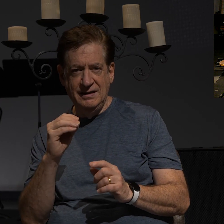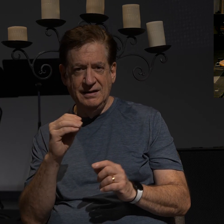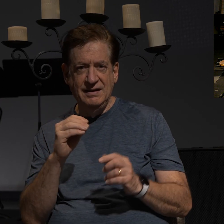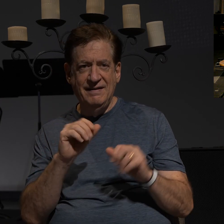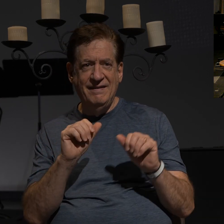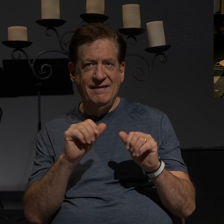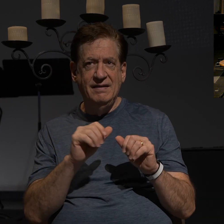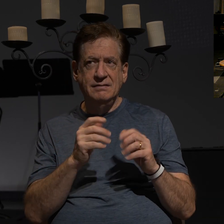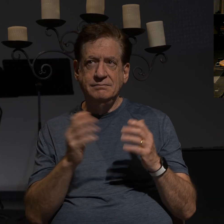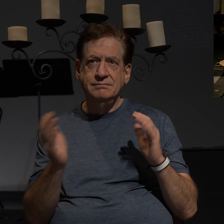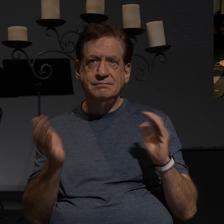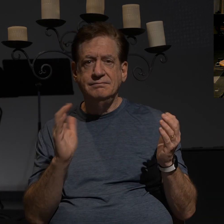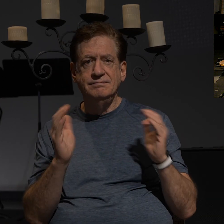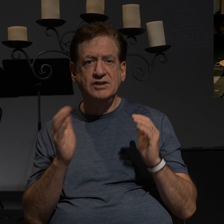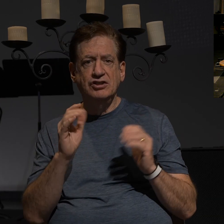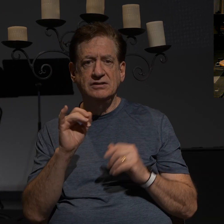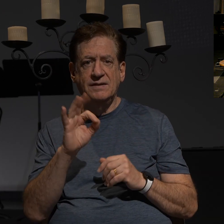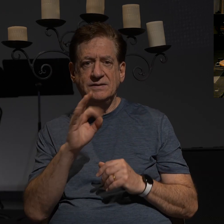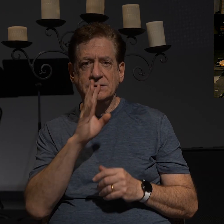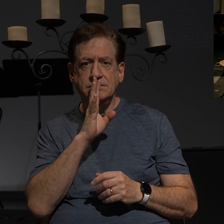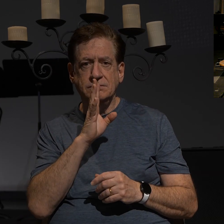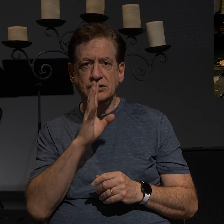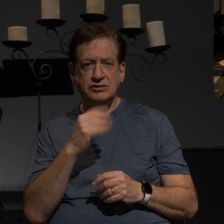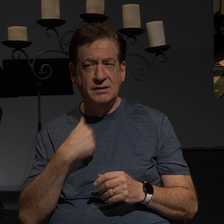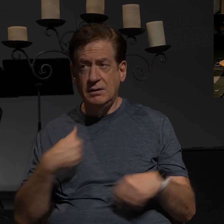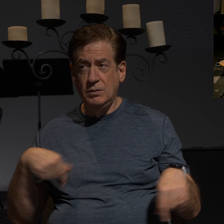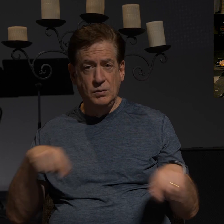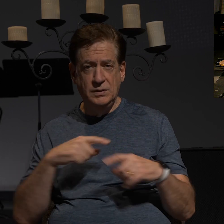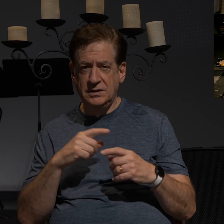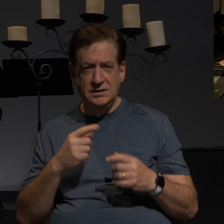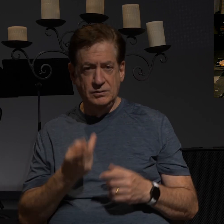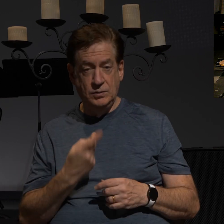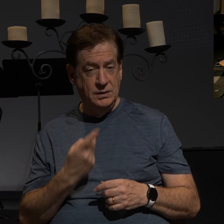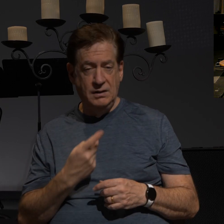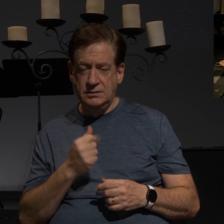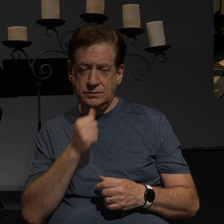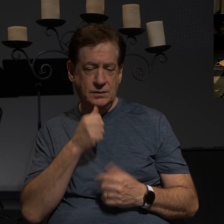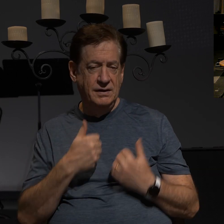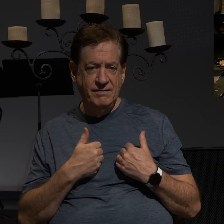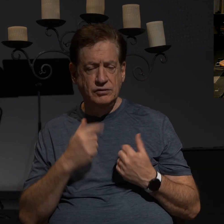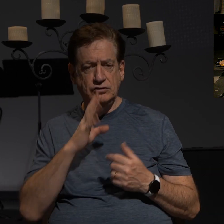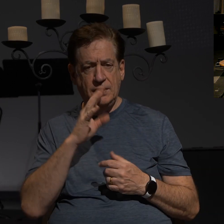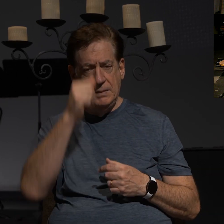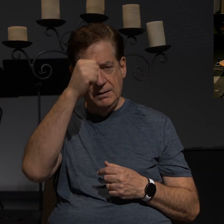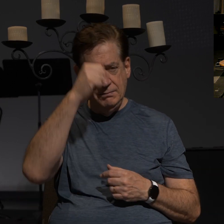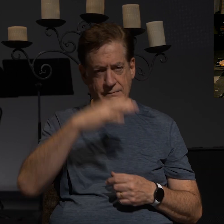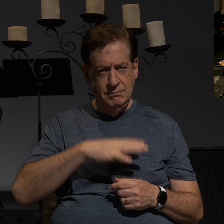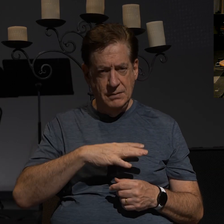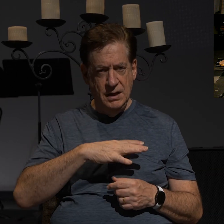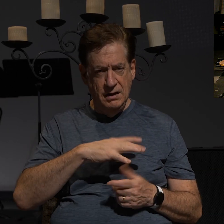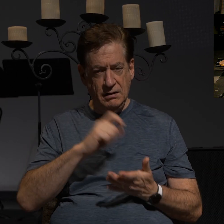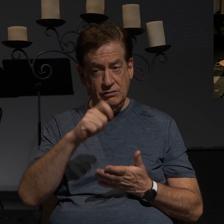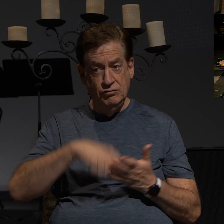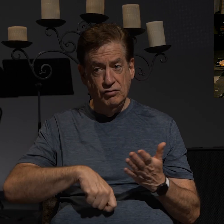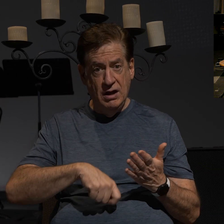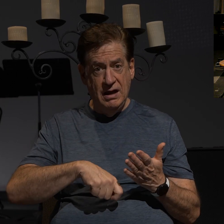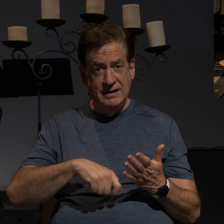don't have in our normal daily life. I mean, we're talking about a man writing in a time